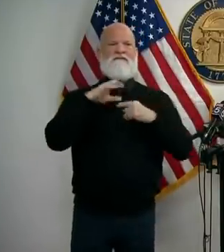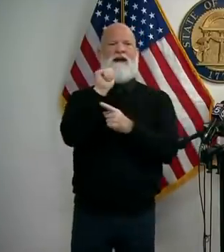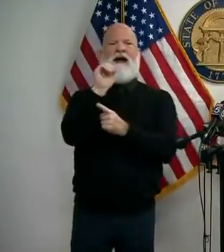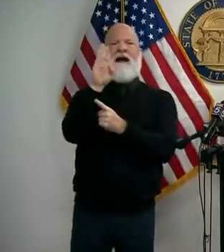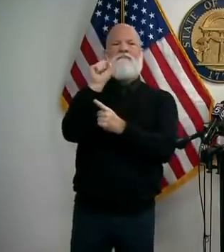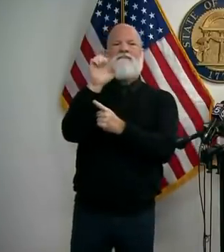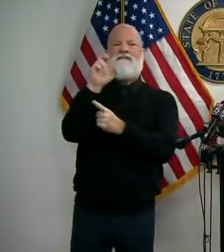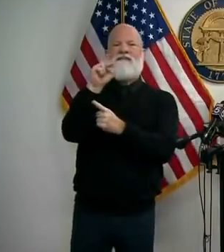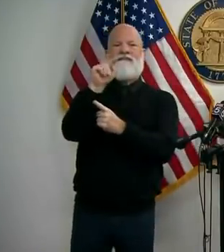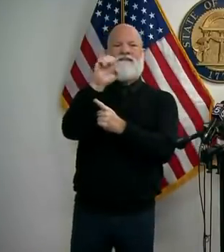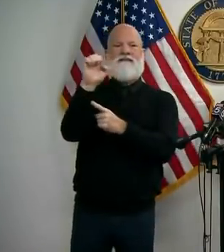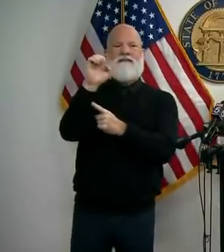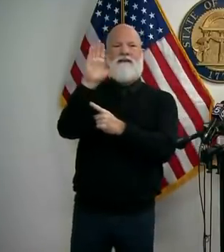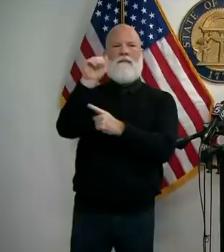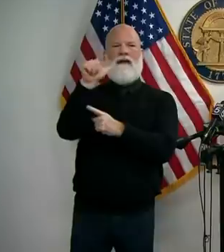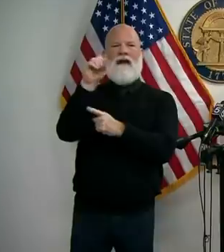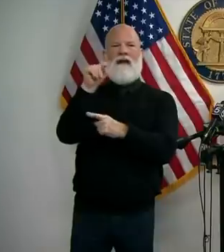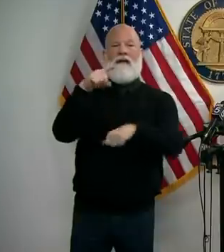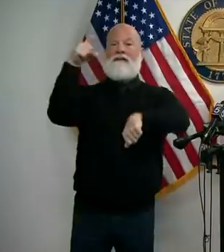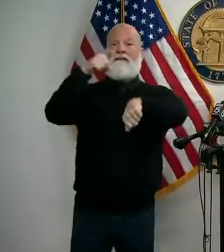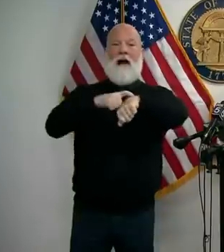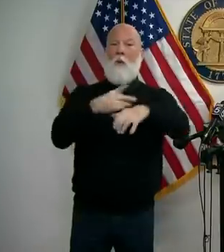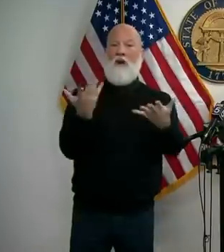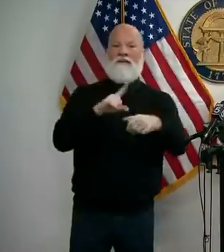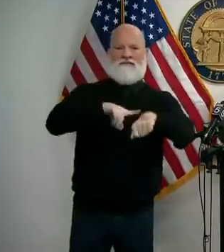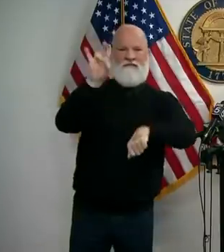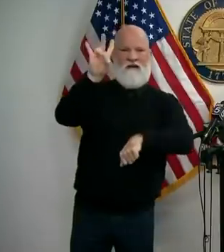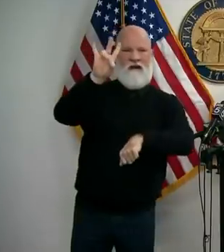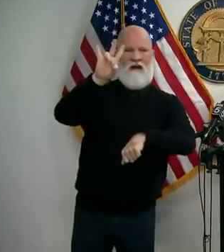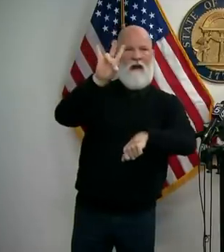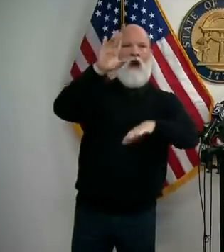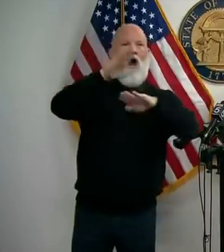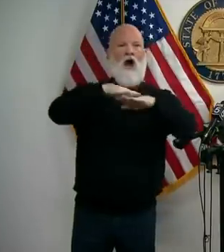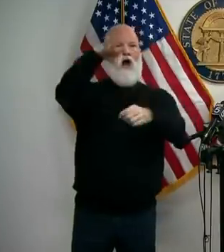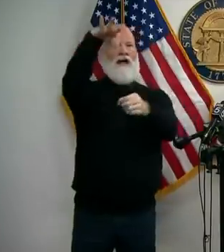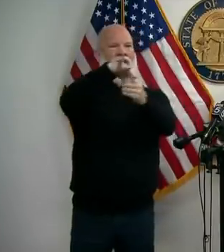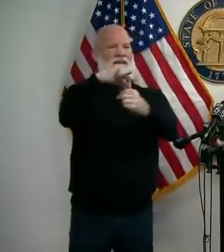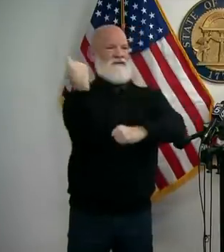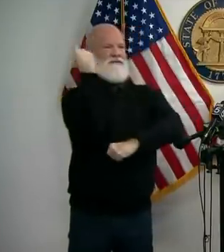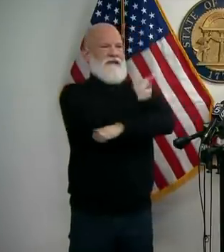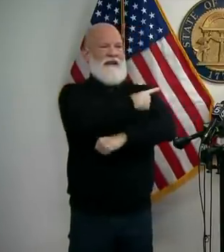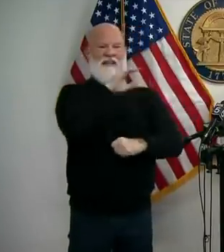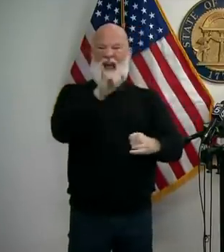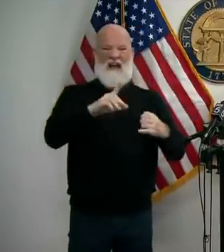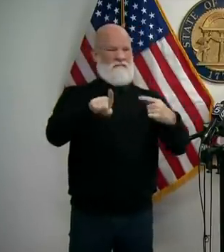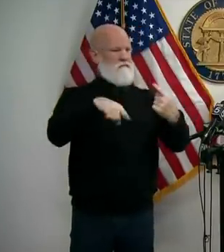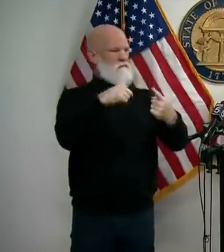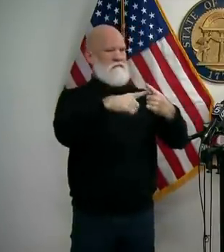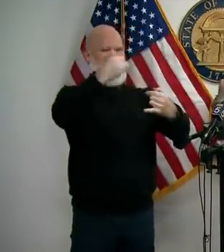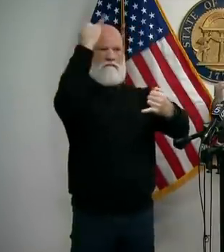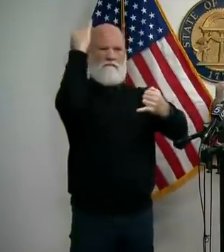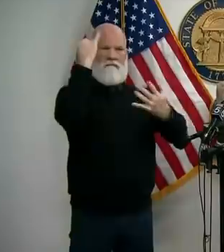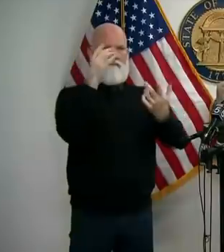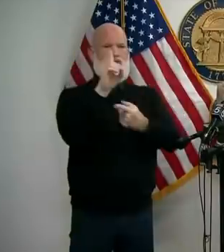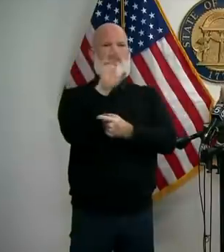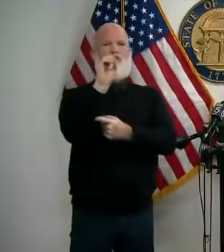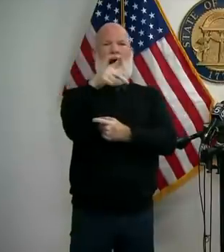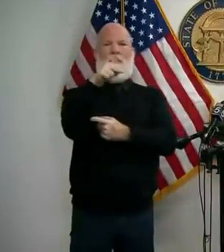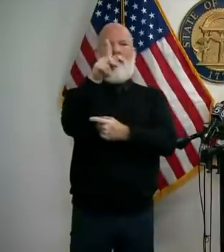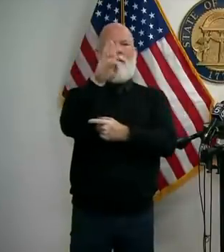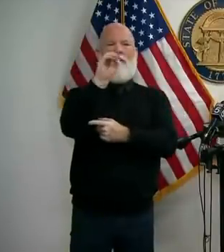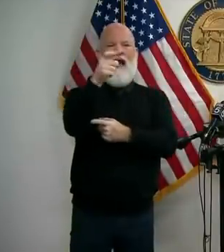p.m. on Election Day. That's when the drop boxes get locked down and the mail comes in. Nothing else can come in after